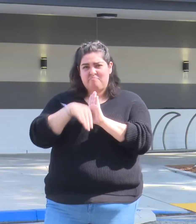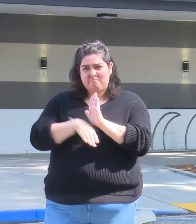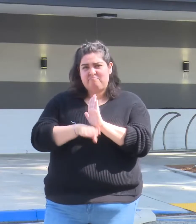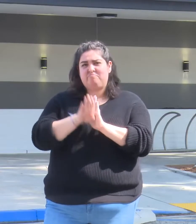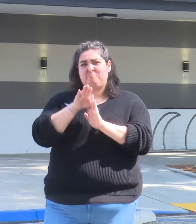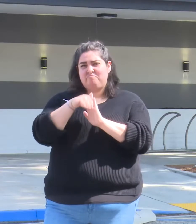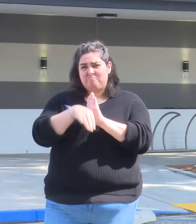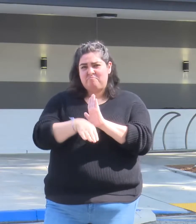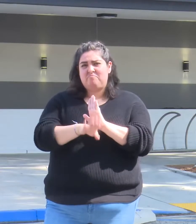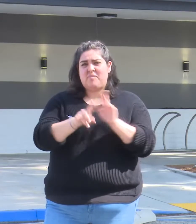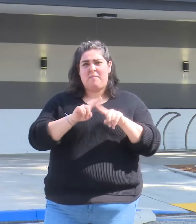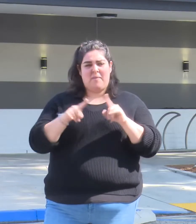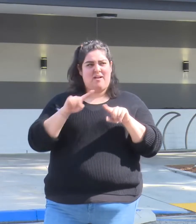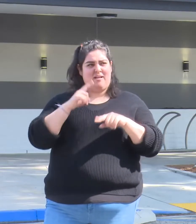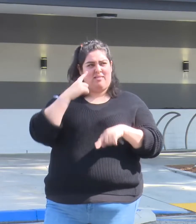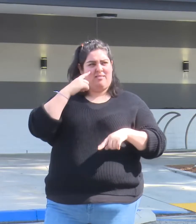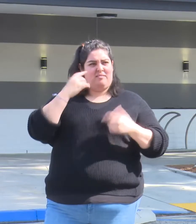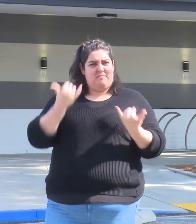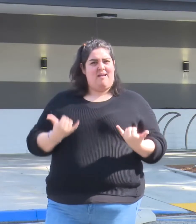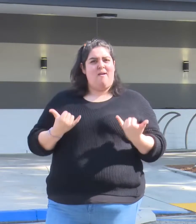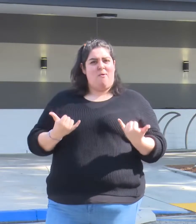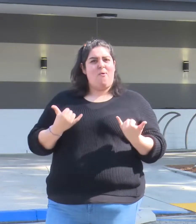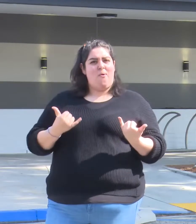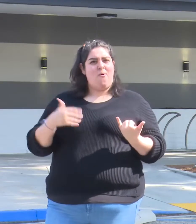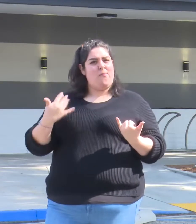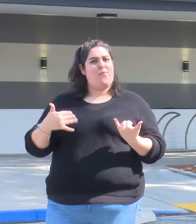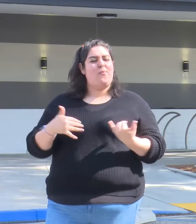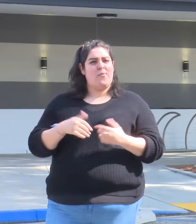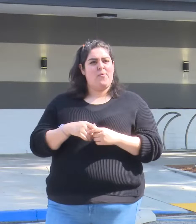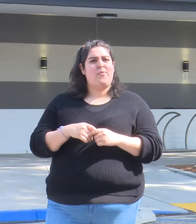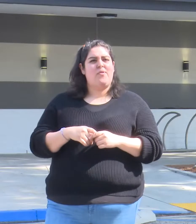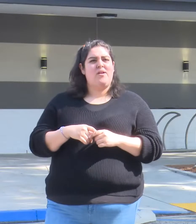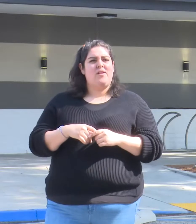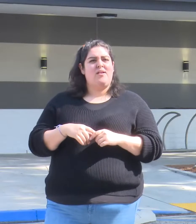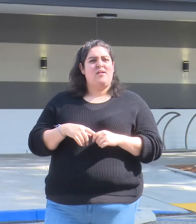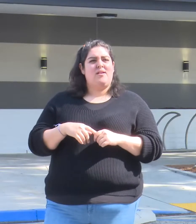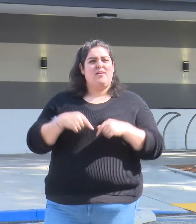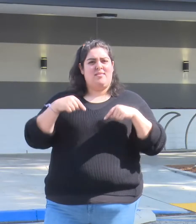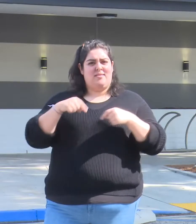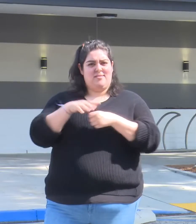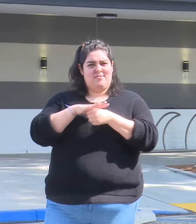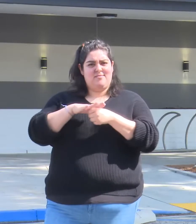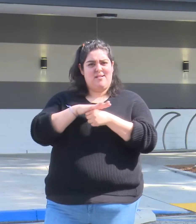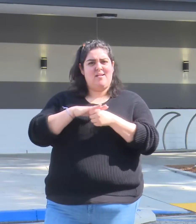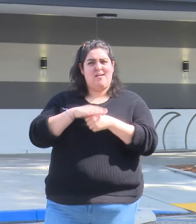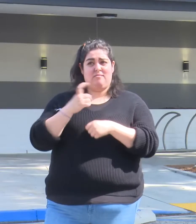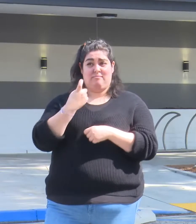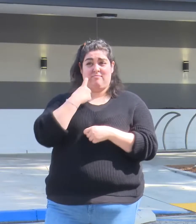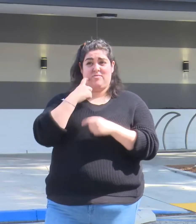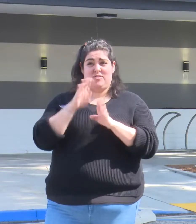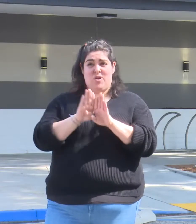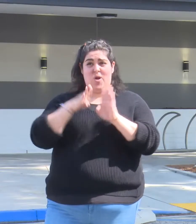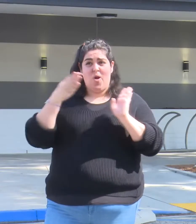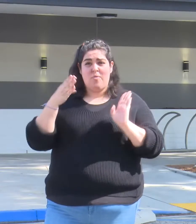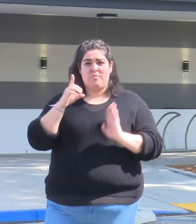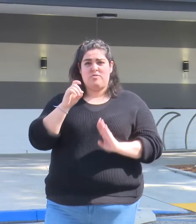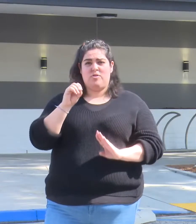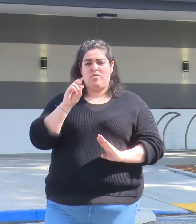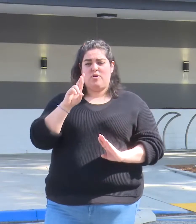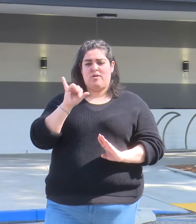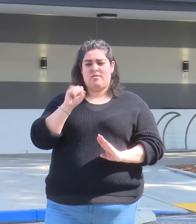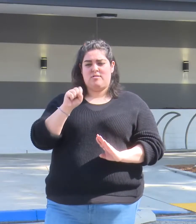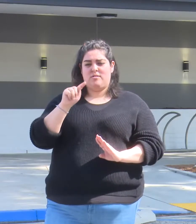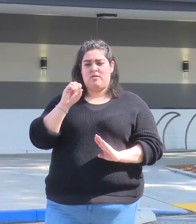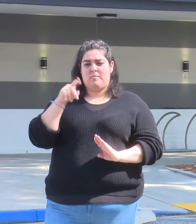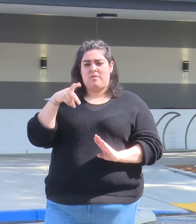But I think we're in a moment here, here in Uptown Long Beach, particularly Houghton Park, where we just opened the Doris Topsy Overt Community Center, which